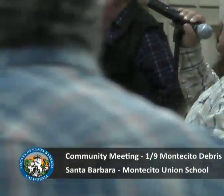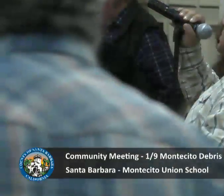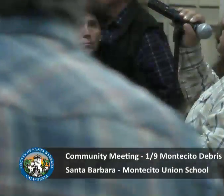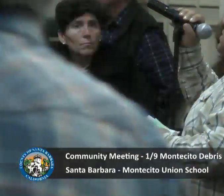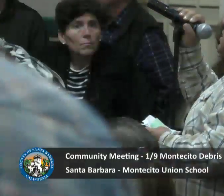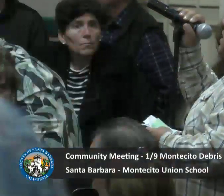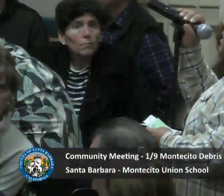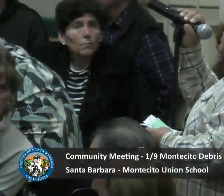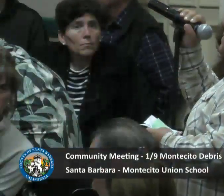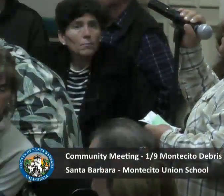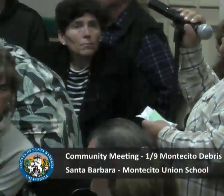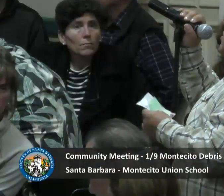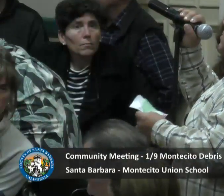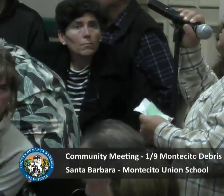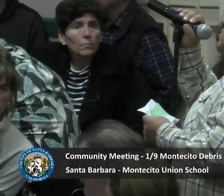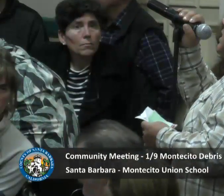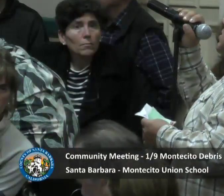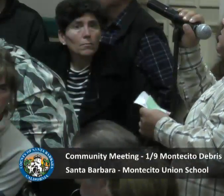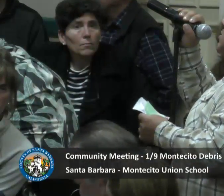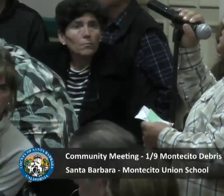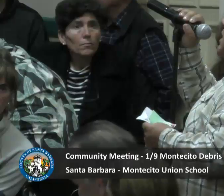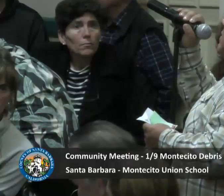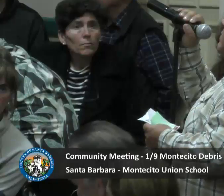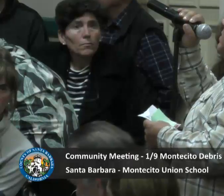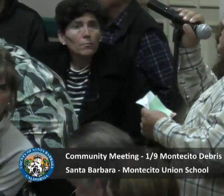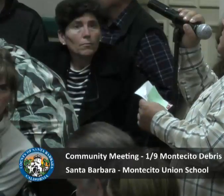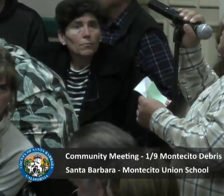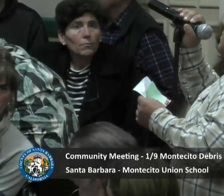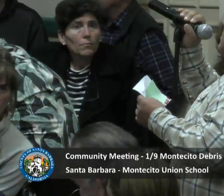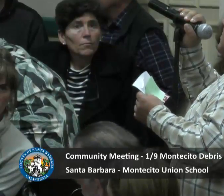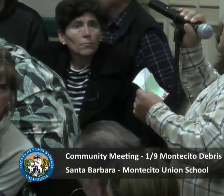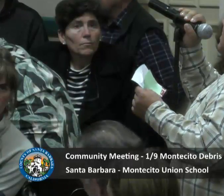situations. The local Chumash elders have